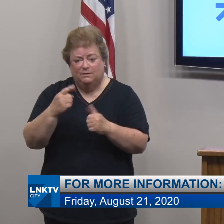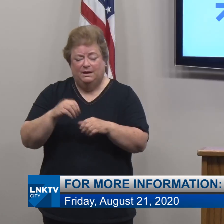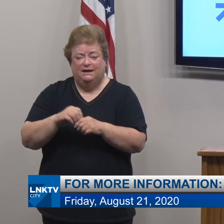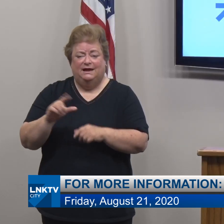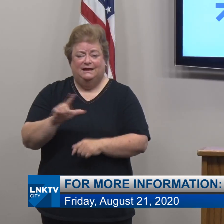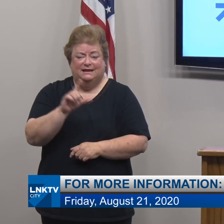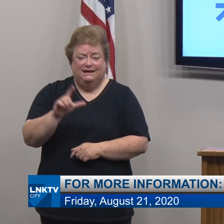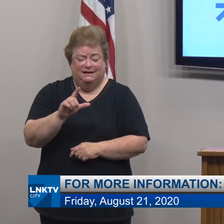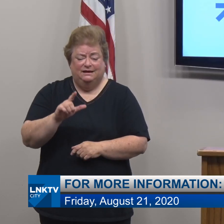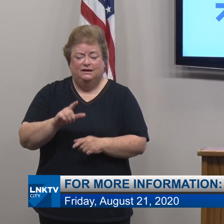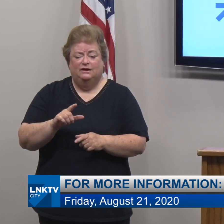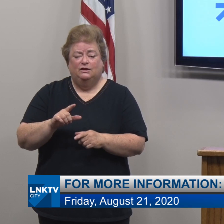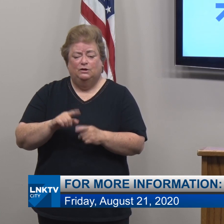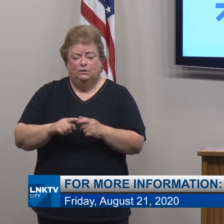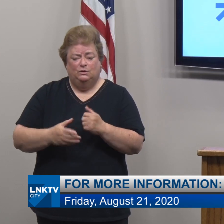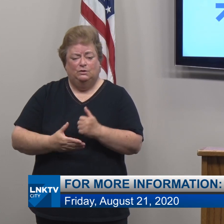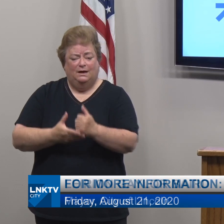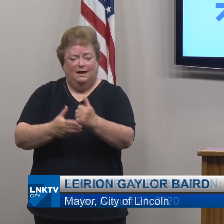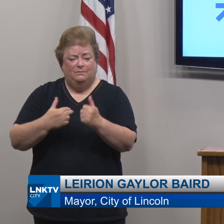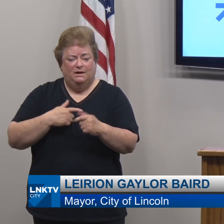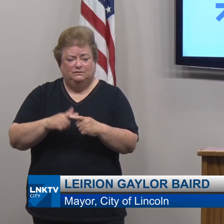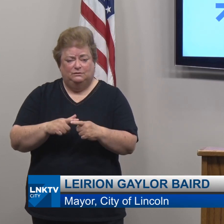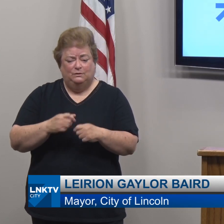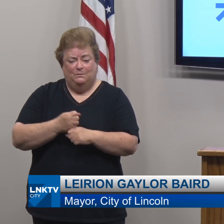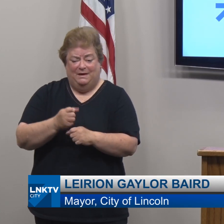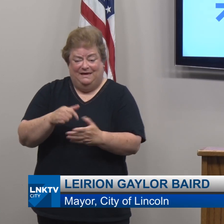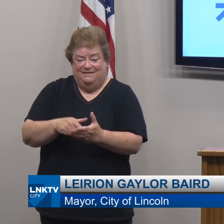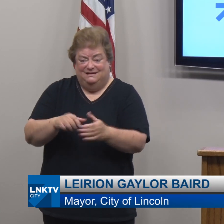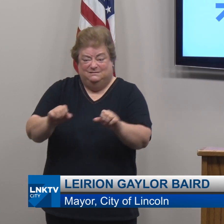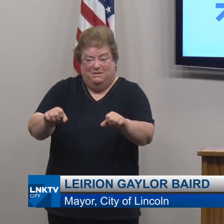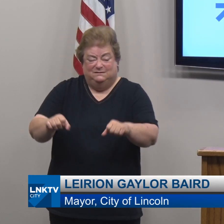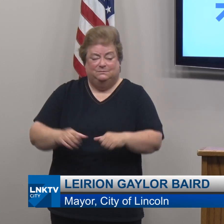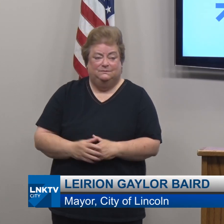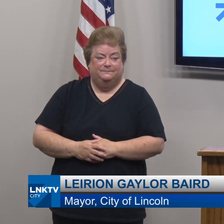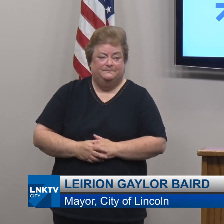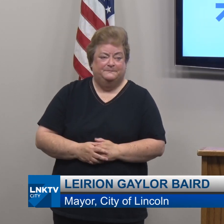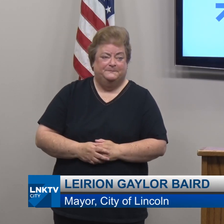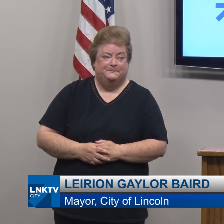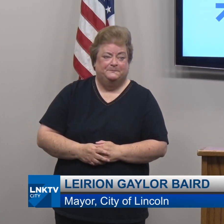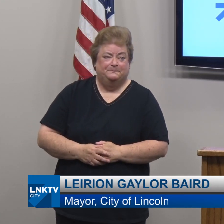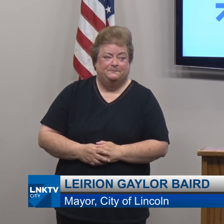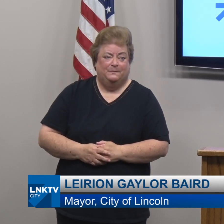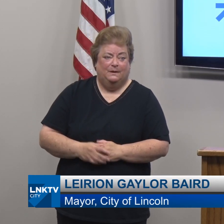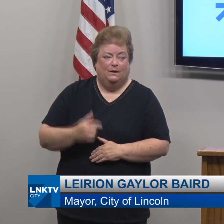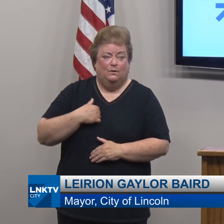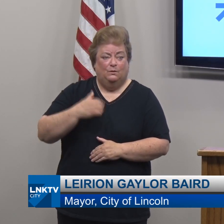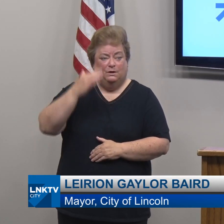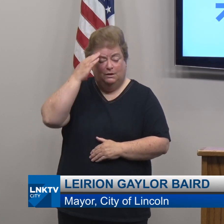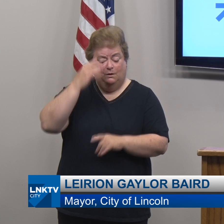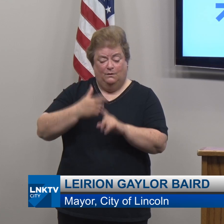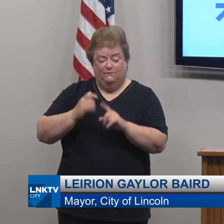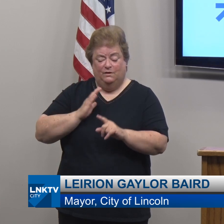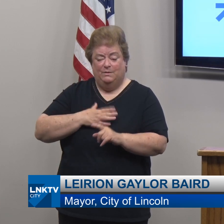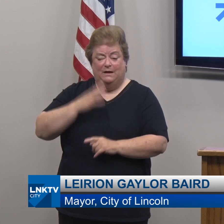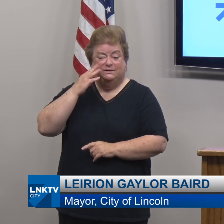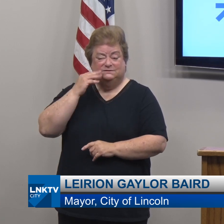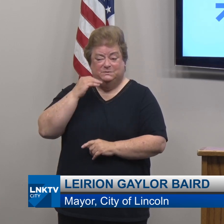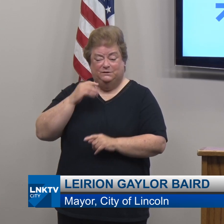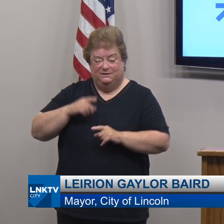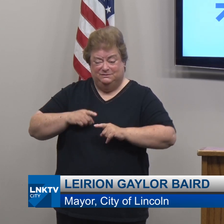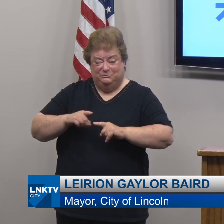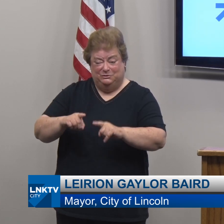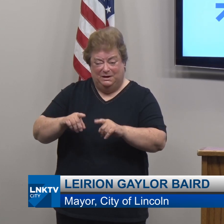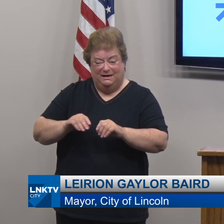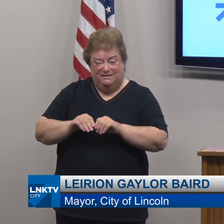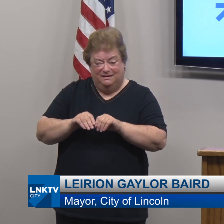County who have made this important step forward possible. What we know from the experience we've had in this pandemic is that